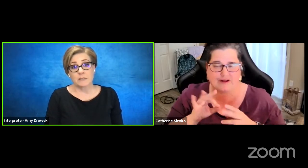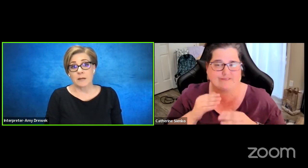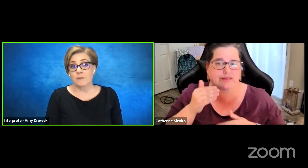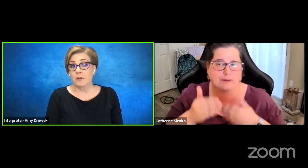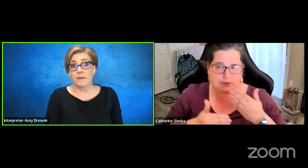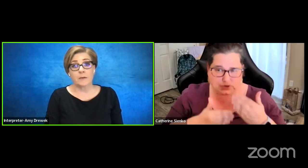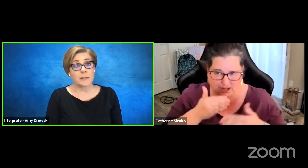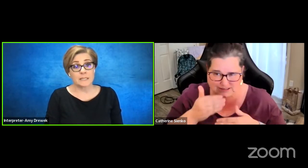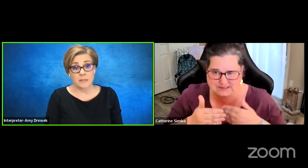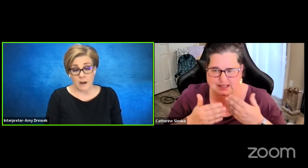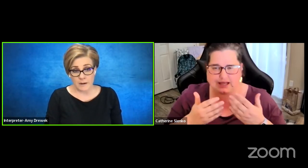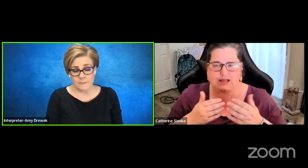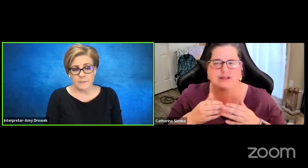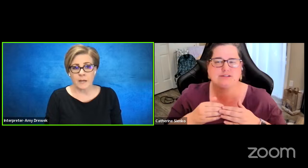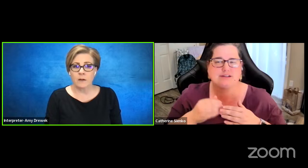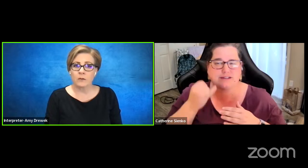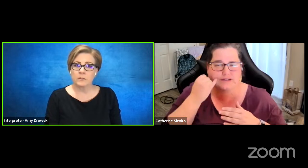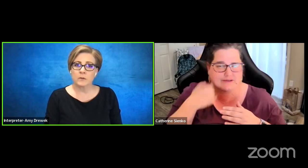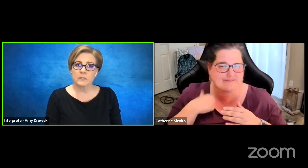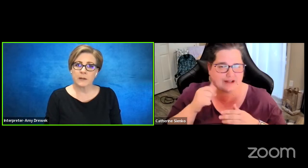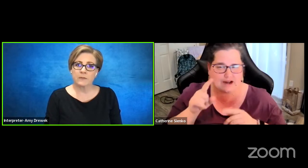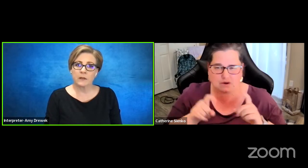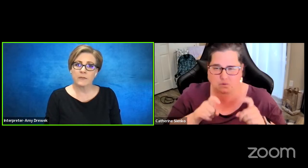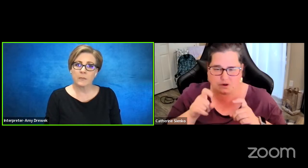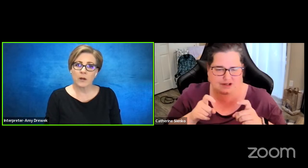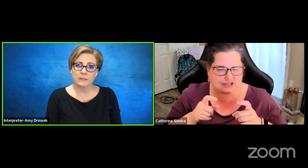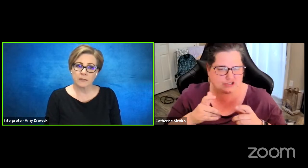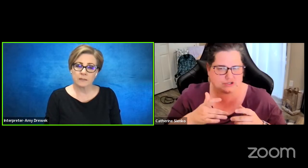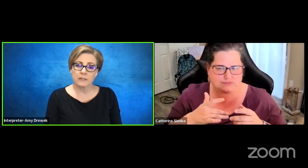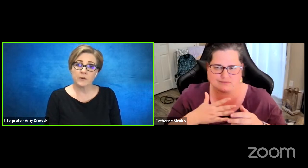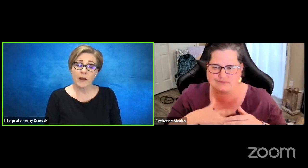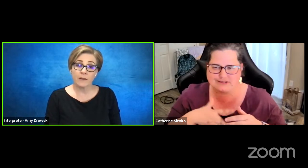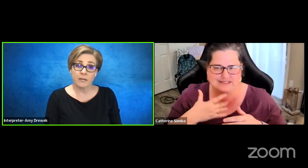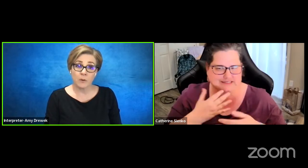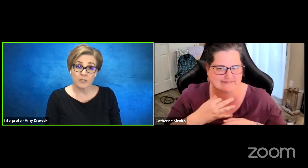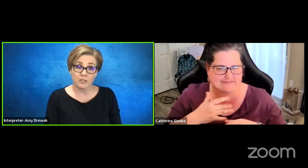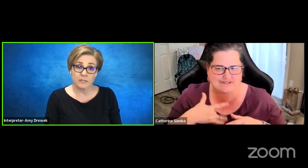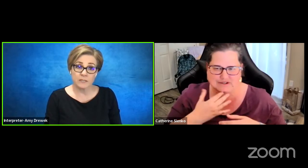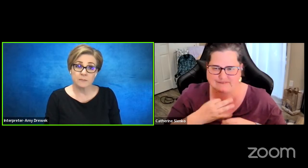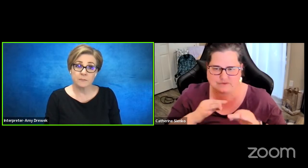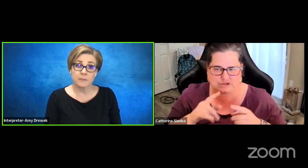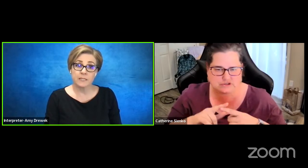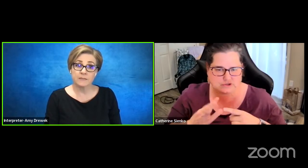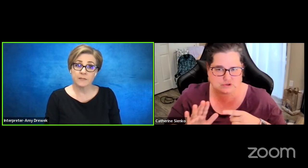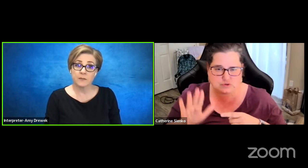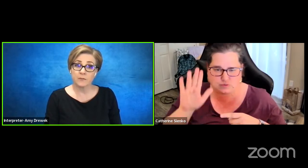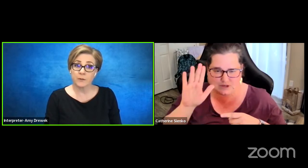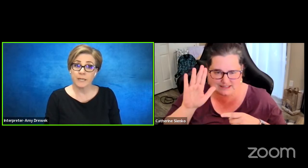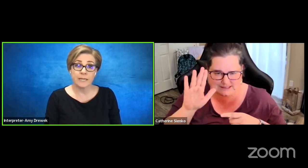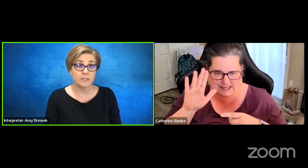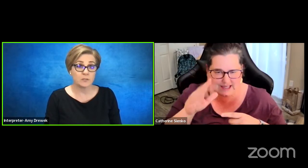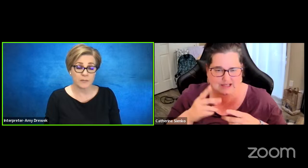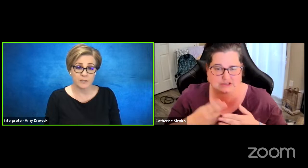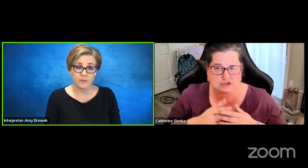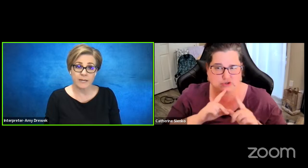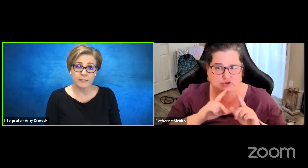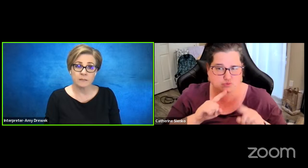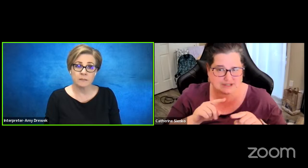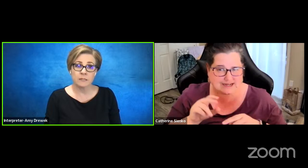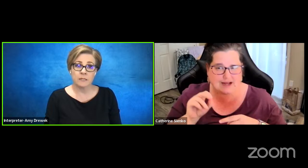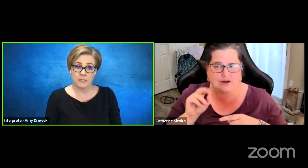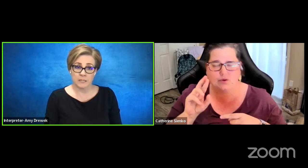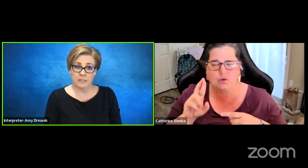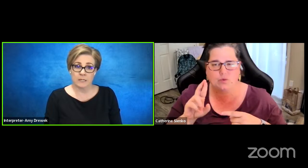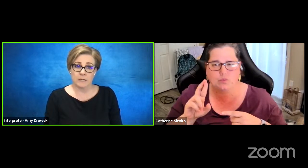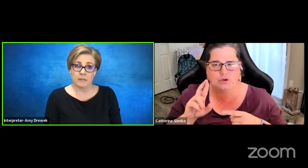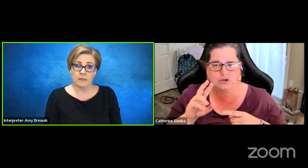Let's please be respectful of everybody's time and also respectful of the process. If you have any questions, please feel free to raise